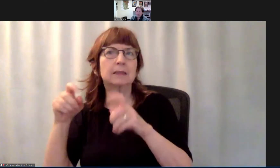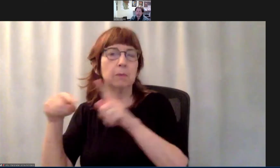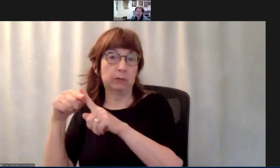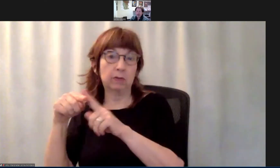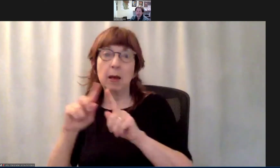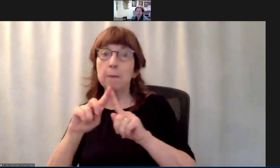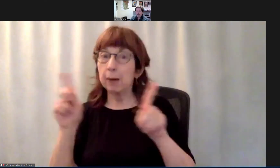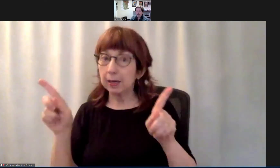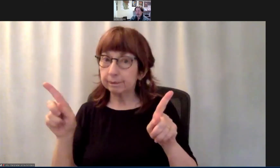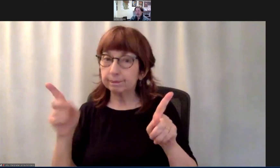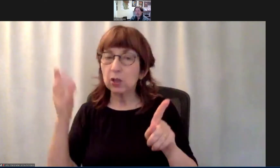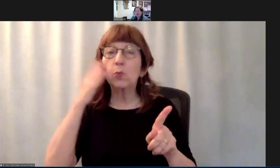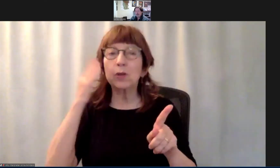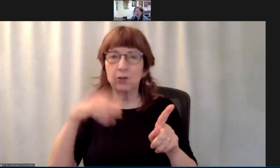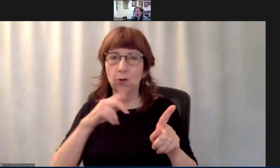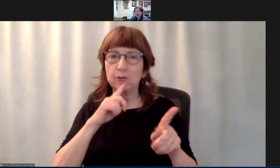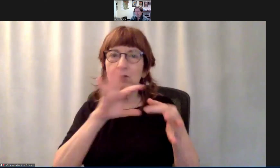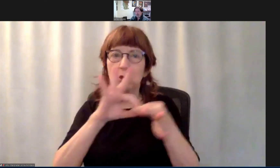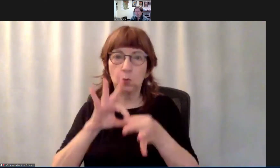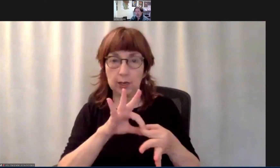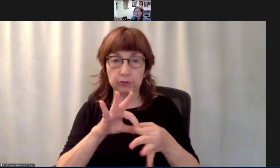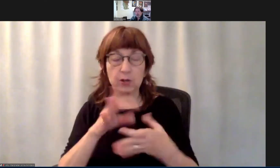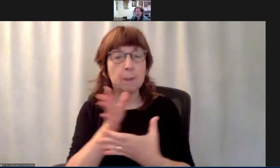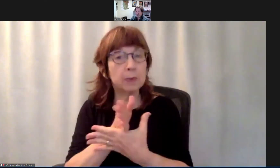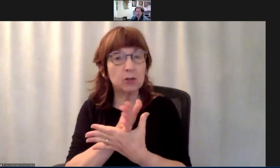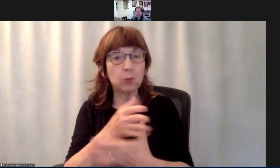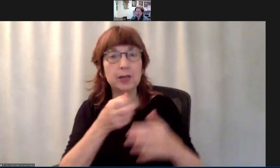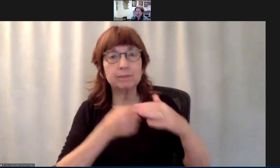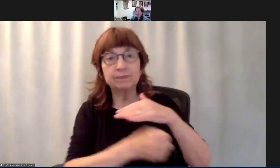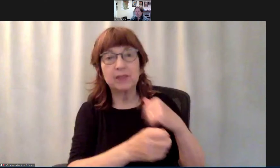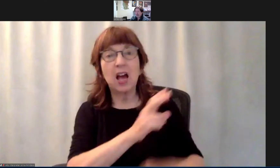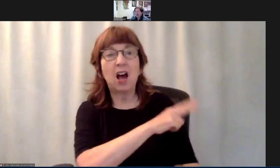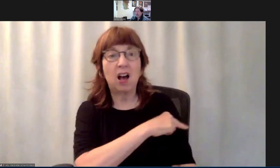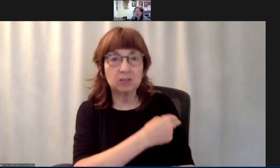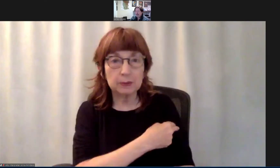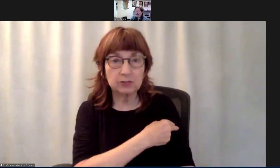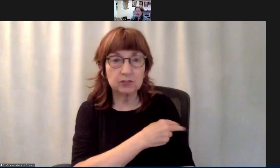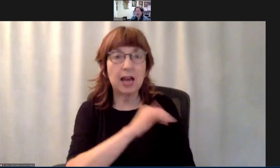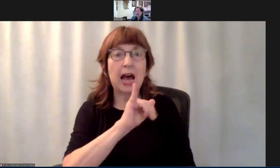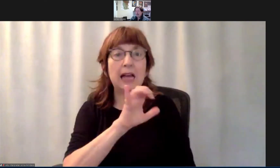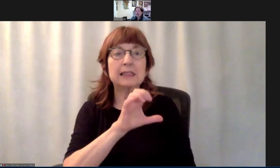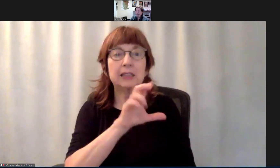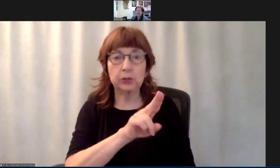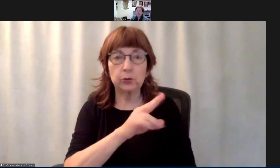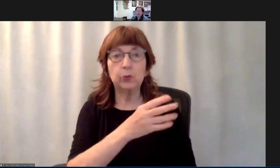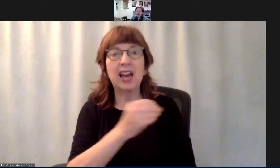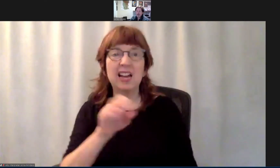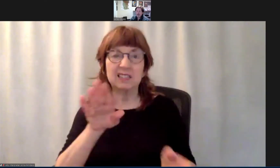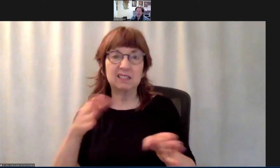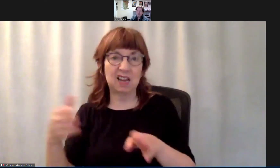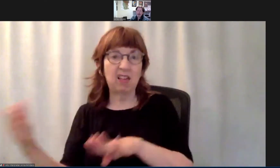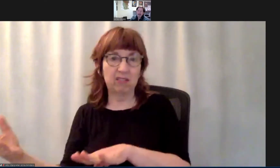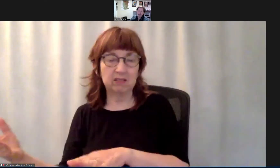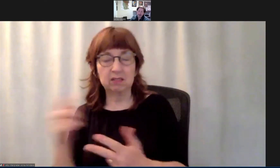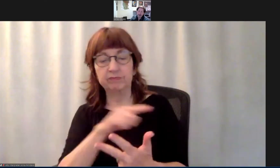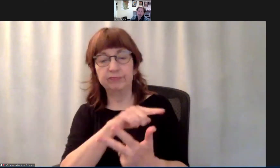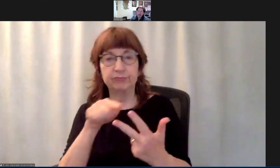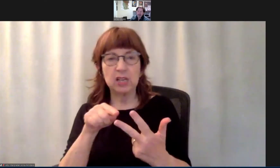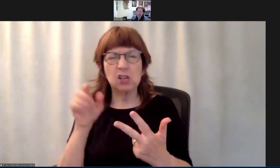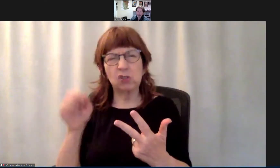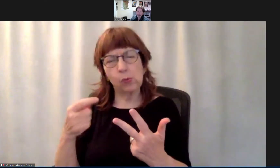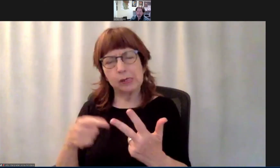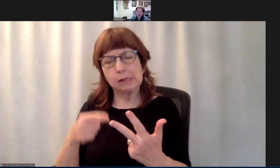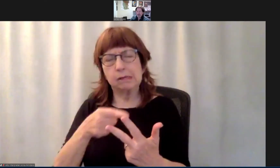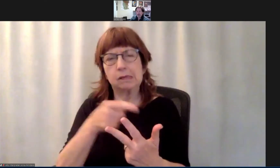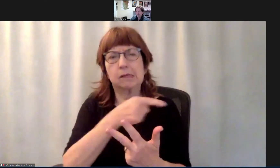definitely a relationship between hospitalization, ICU, and deaths, and we can sort of backtrack what